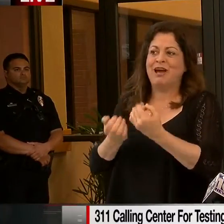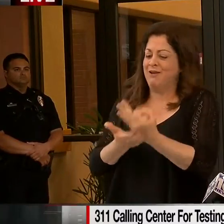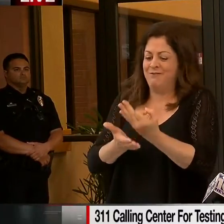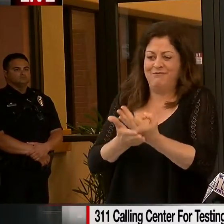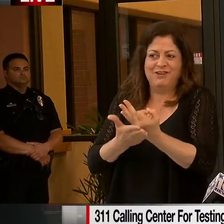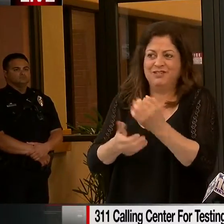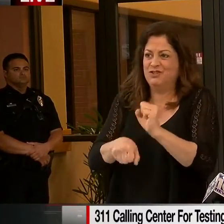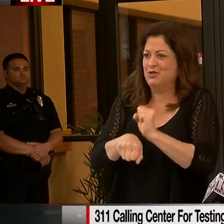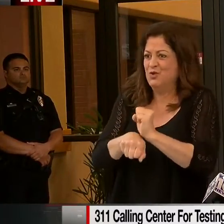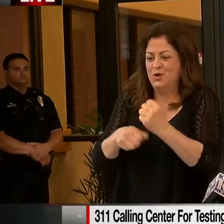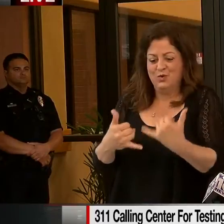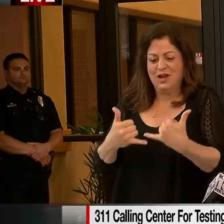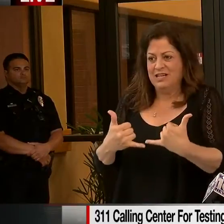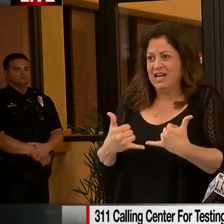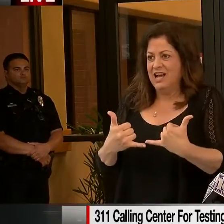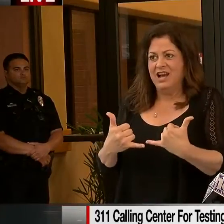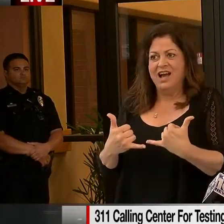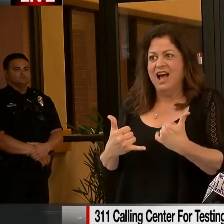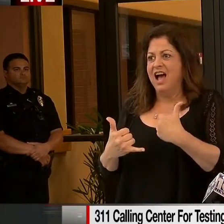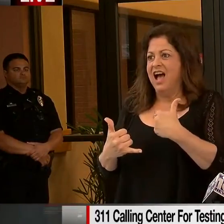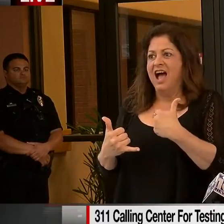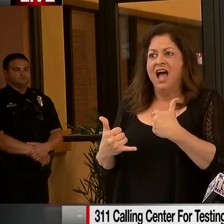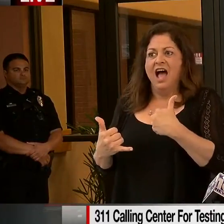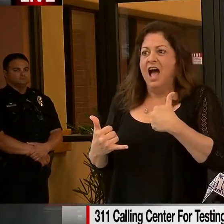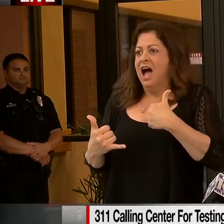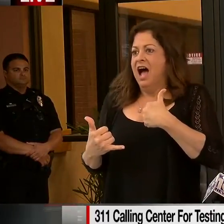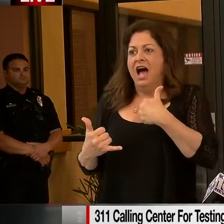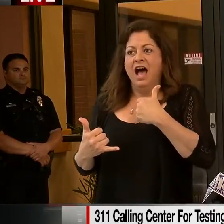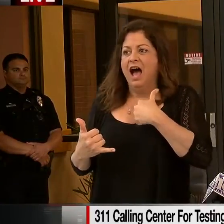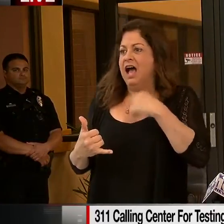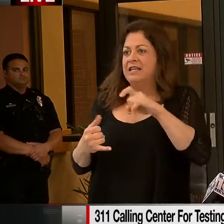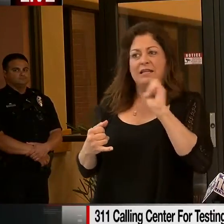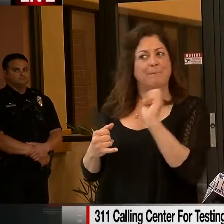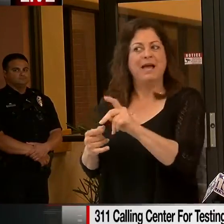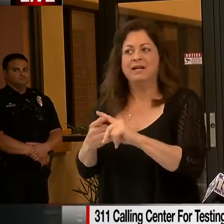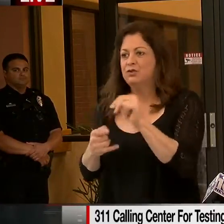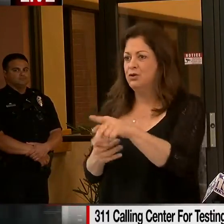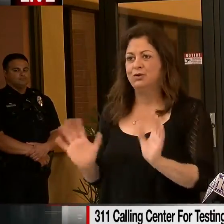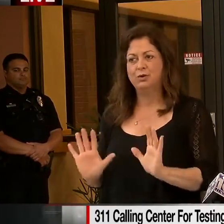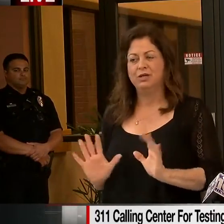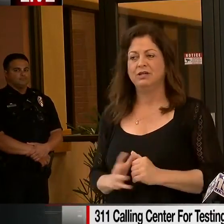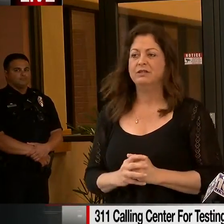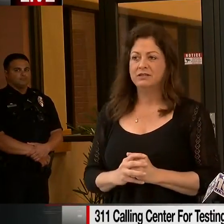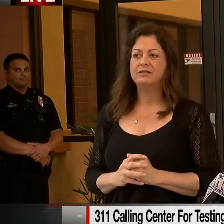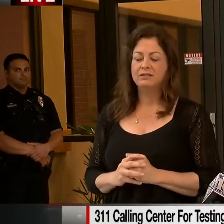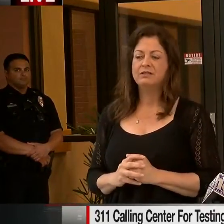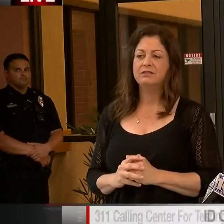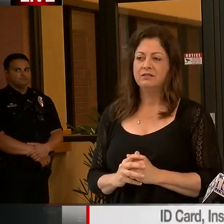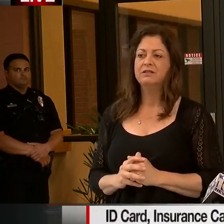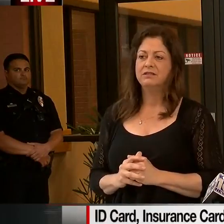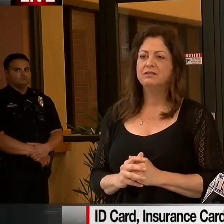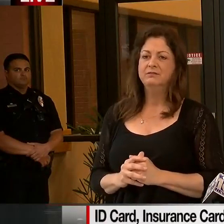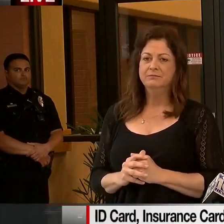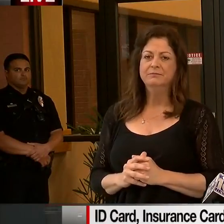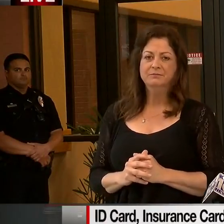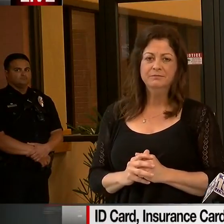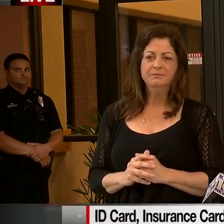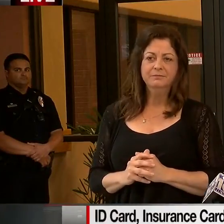at this point when it comes to things like that, I'll have to get back to you on that one. Any other questions?